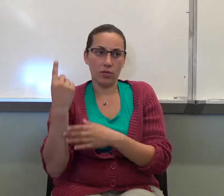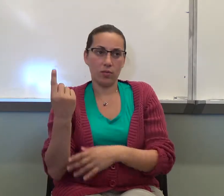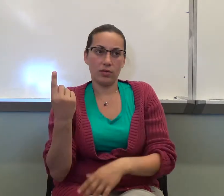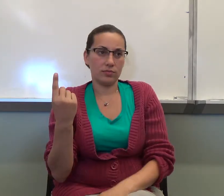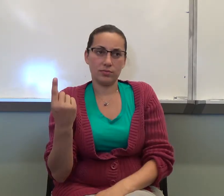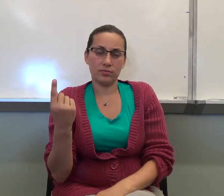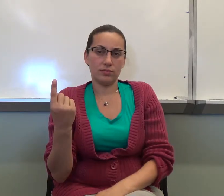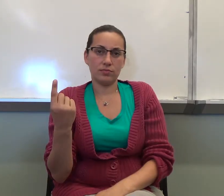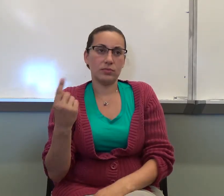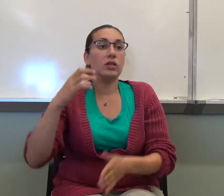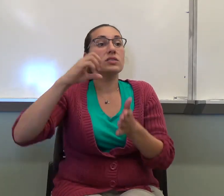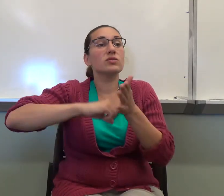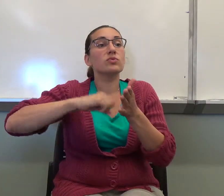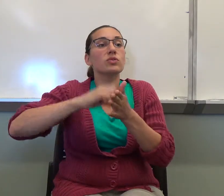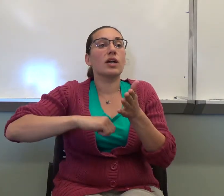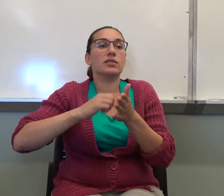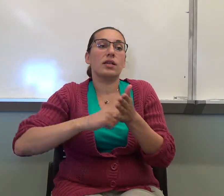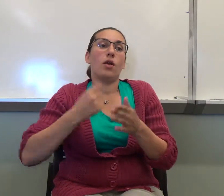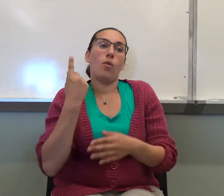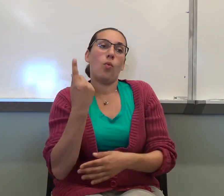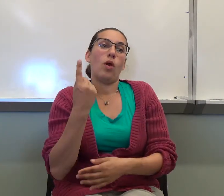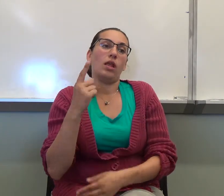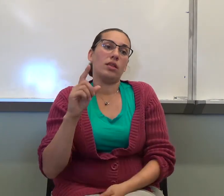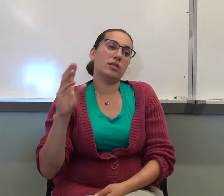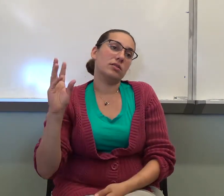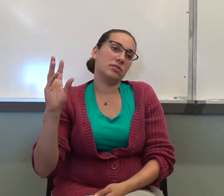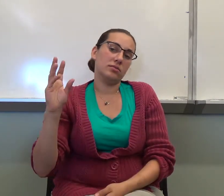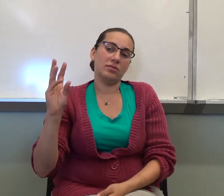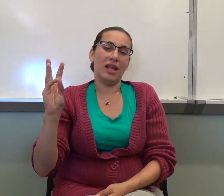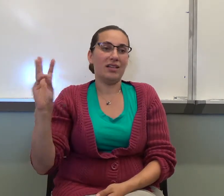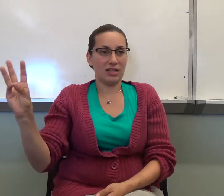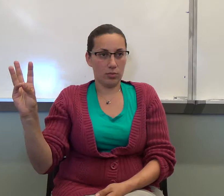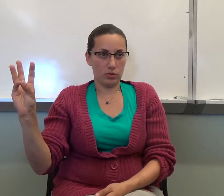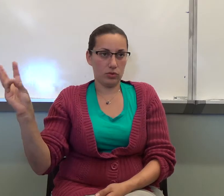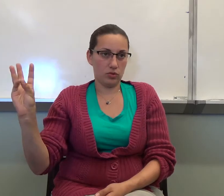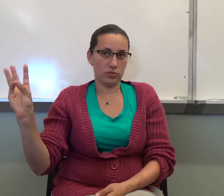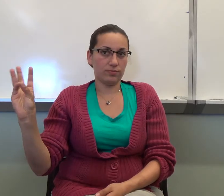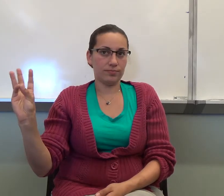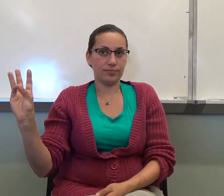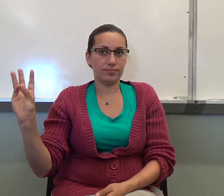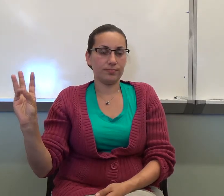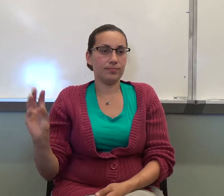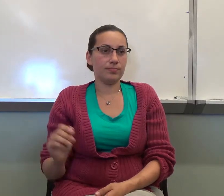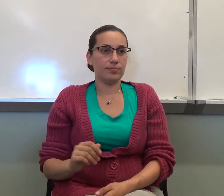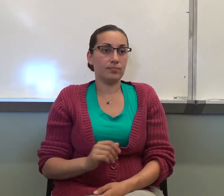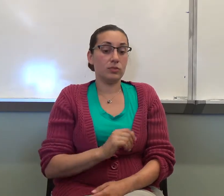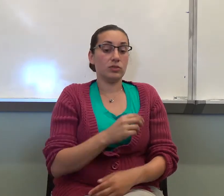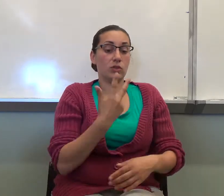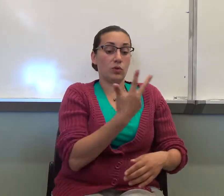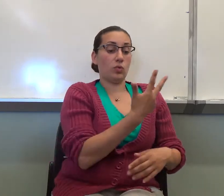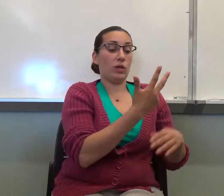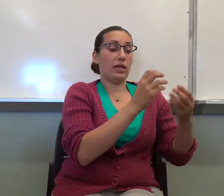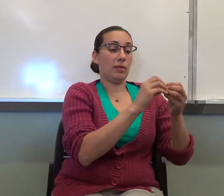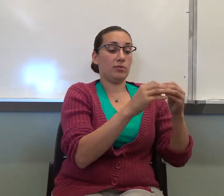you're subtracting one of these W's. So you'd have to take these three numbers and add or subtract them, minus 15 plus